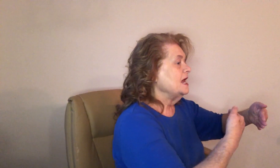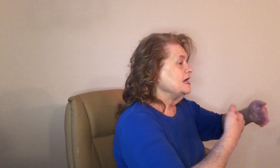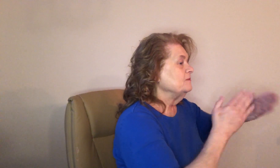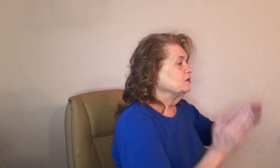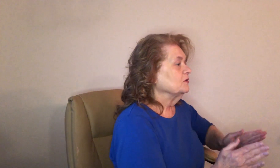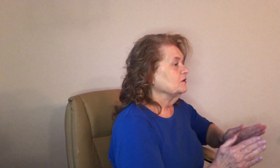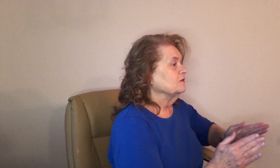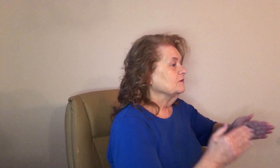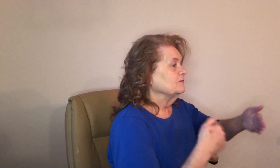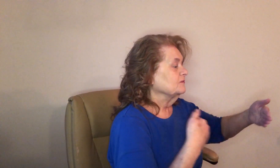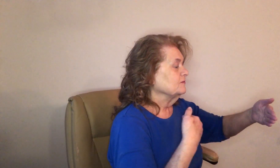Neighbor.